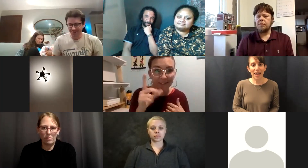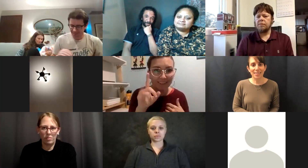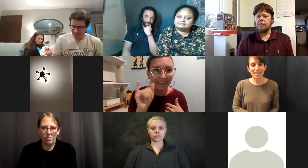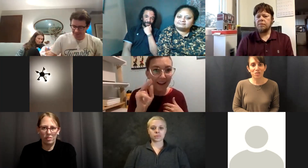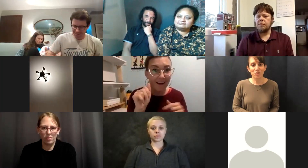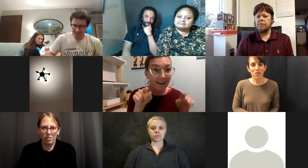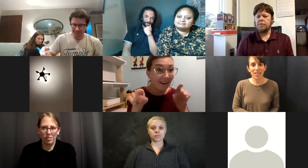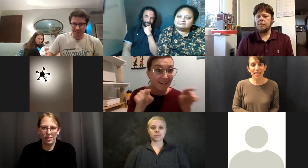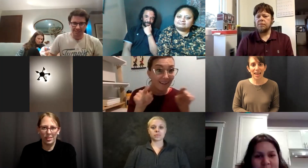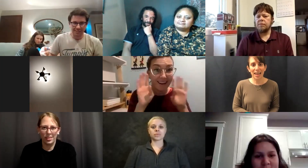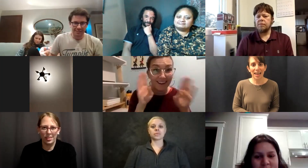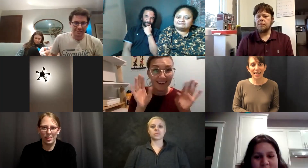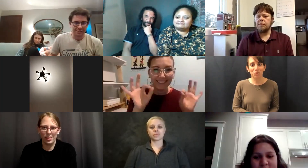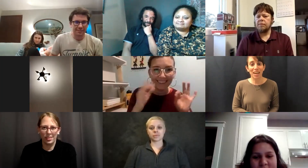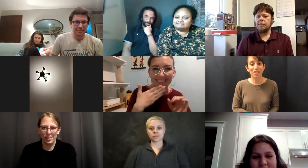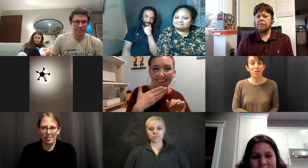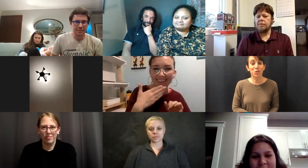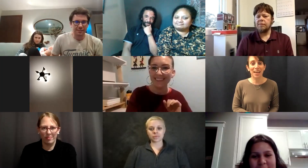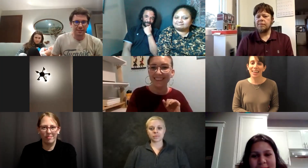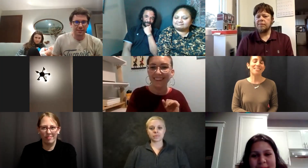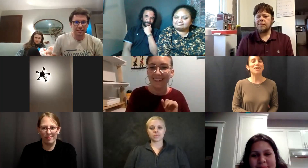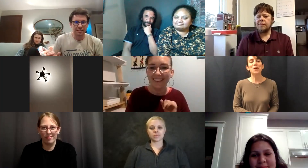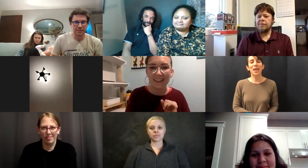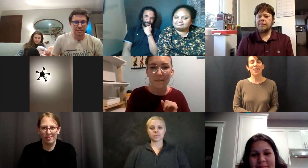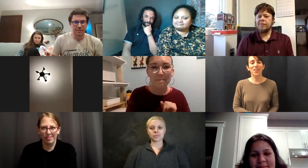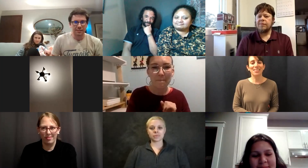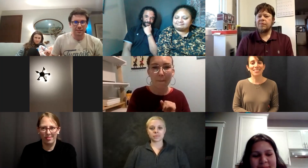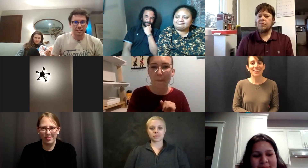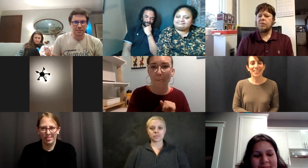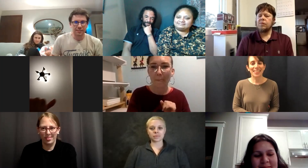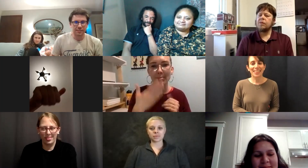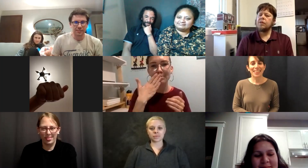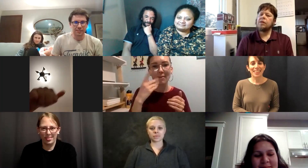Okay, I didn't realize we had two Dianas there. Okay, great.